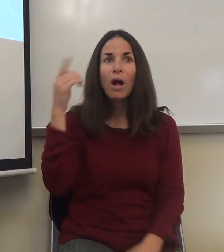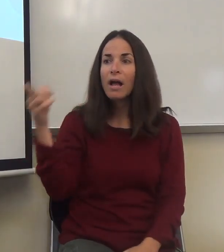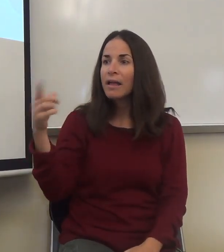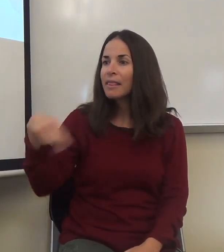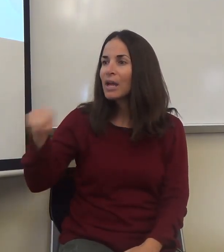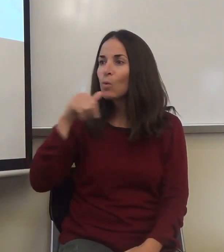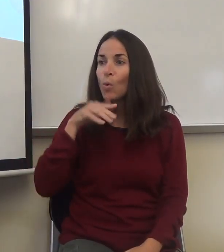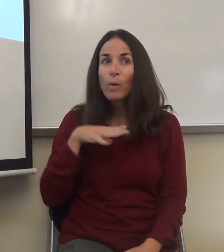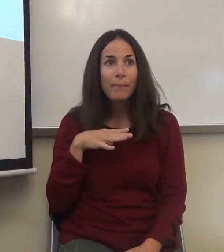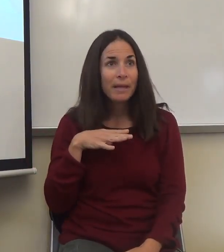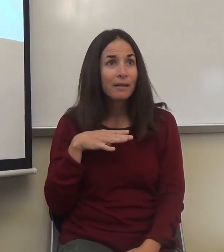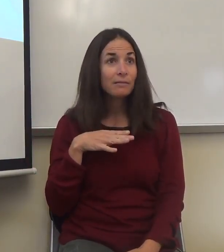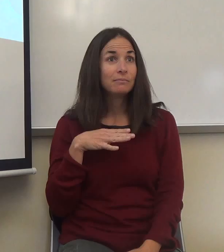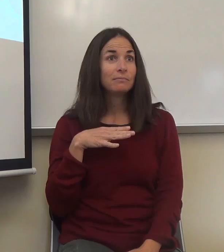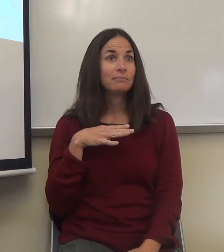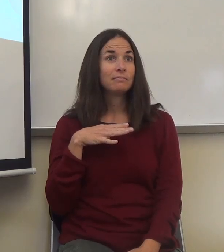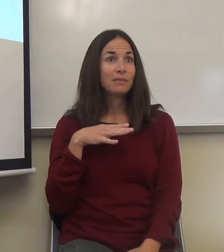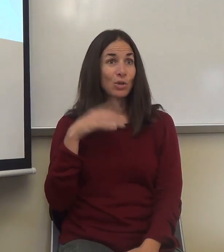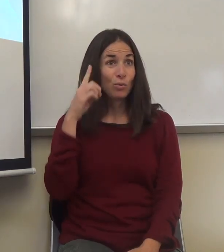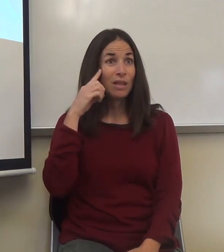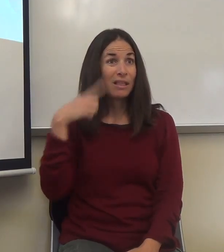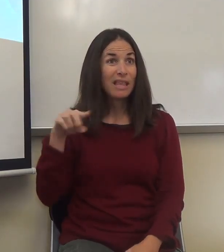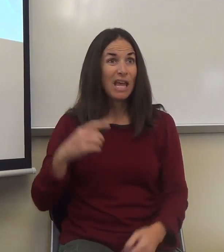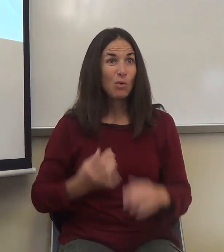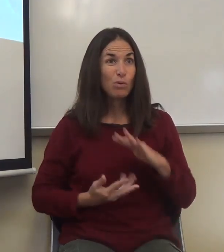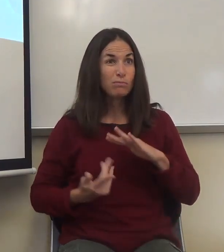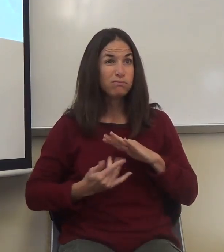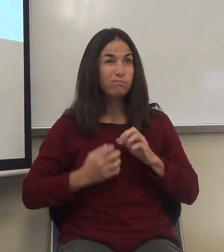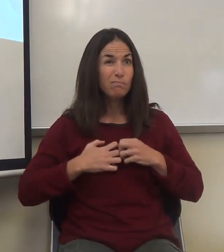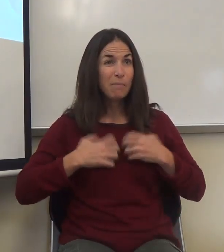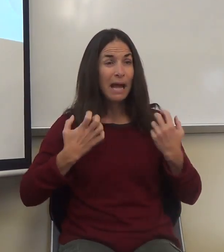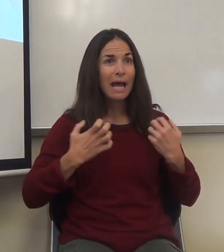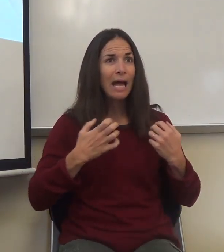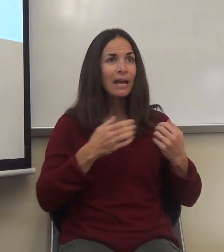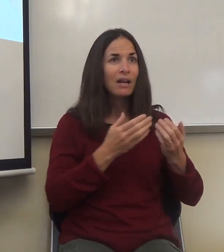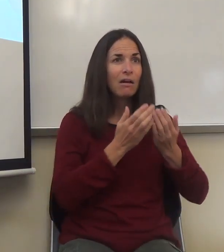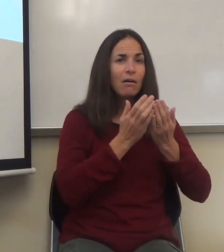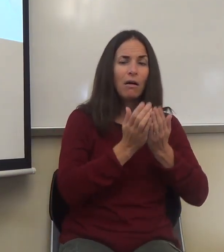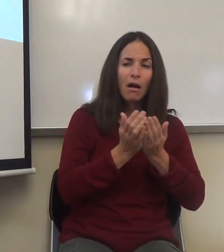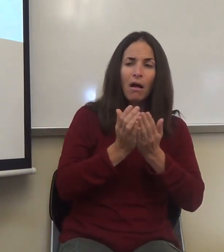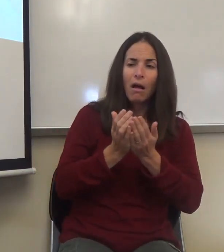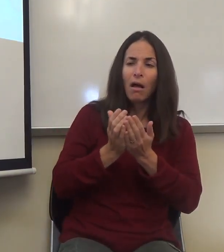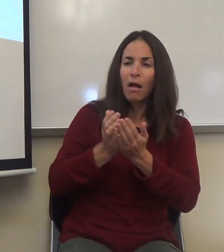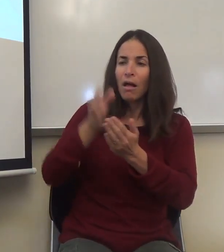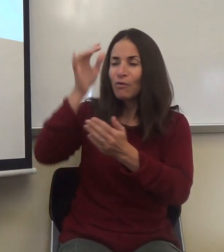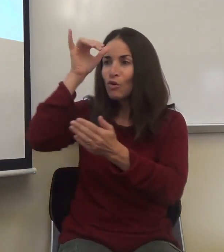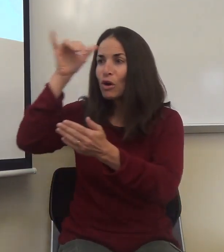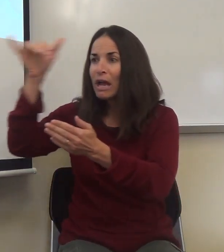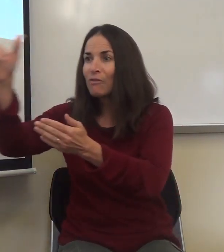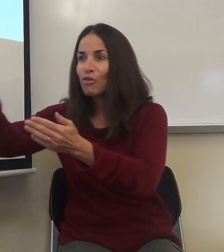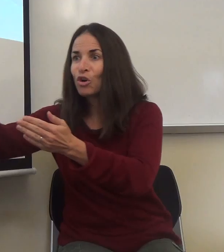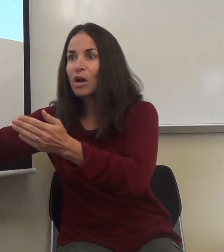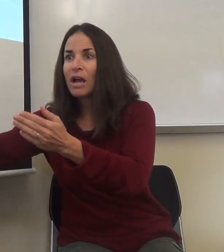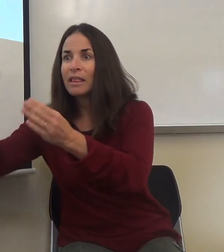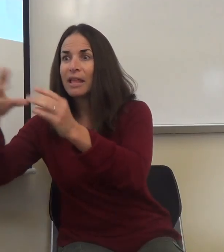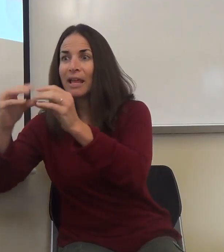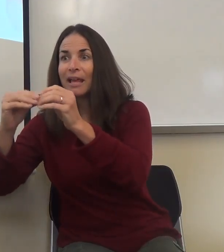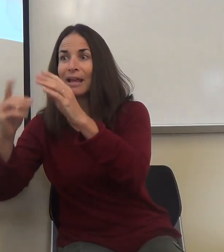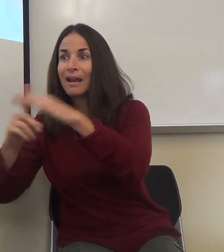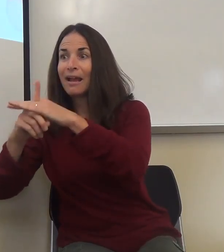They're passionate abolitionists. They're going to go to this conference about fighting slavery. What happened at this conference?